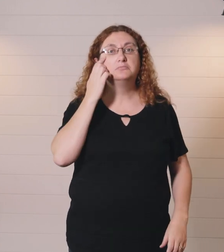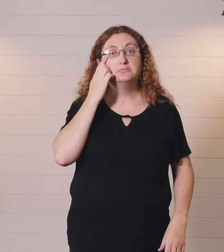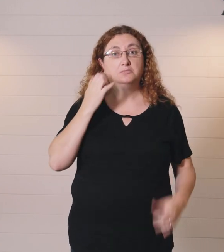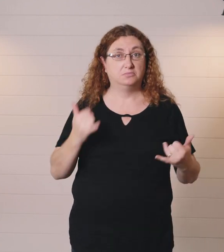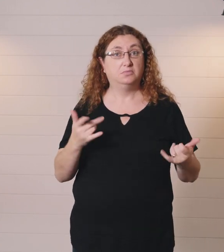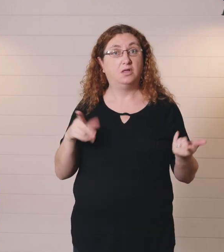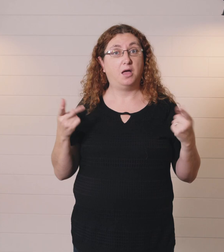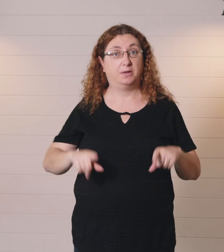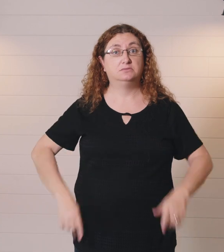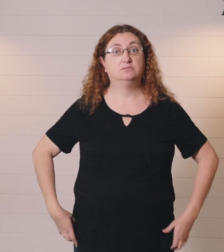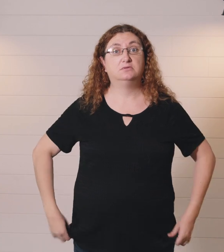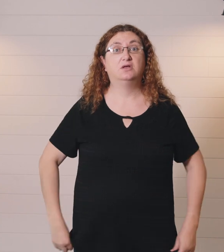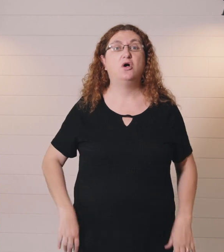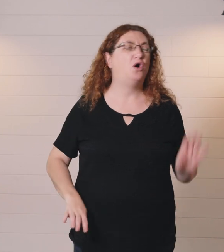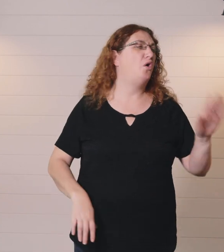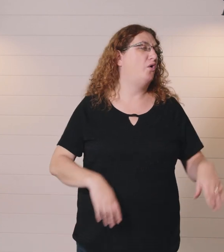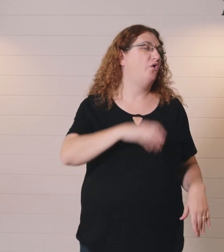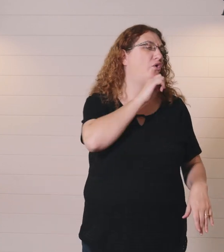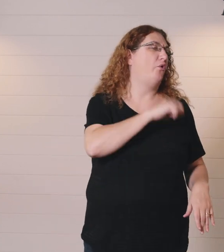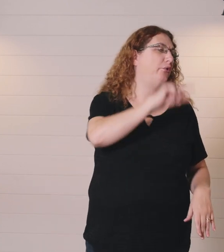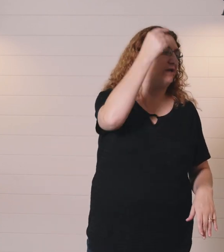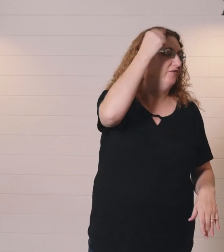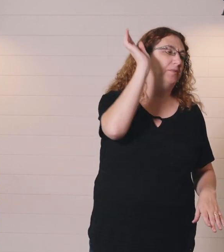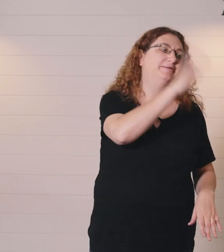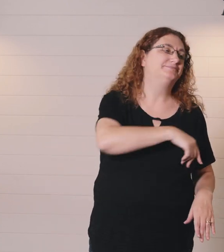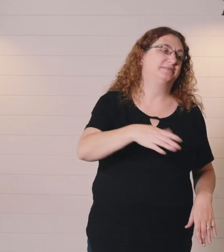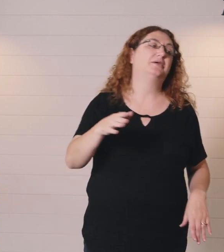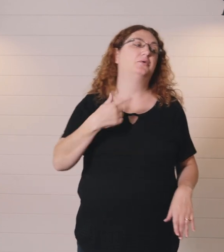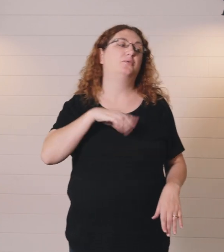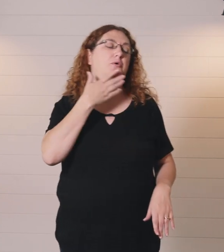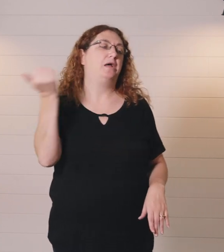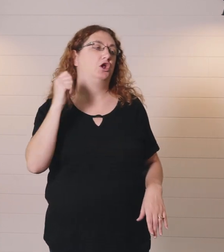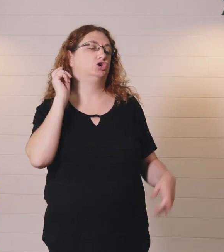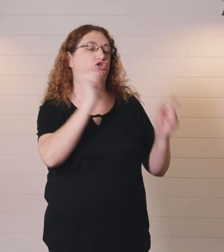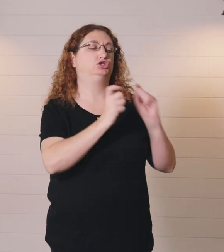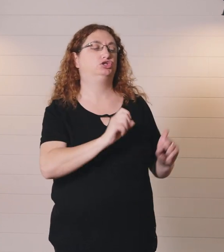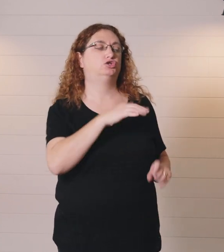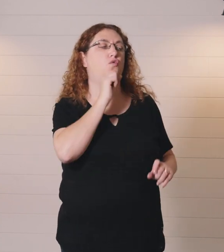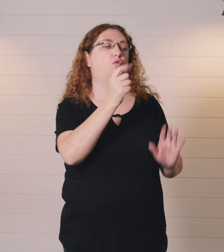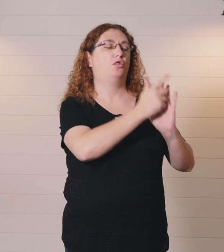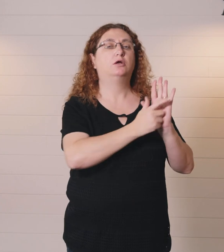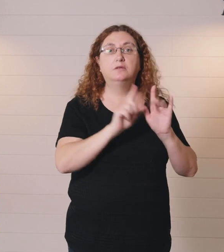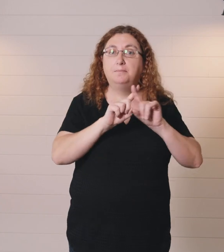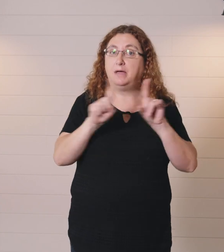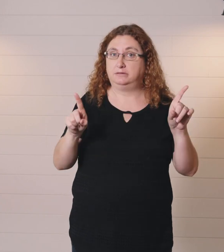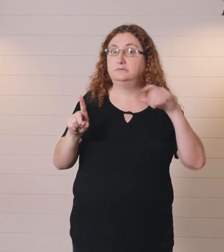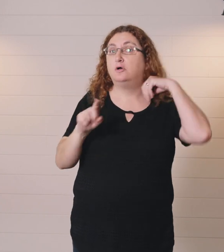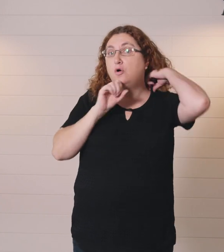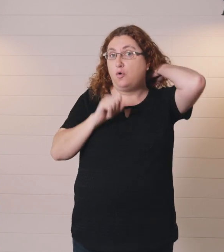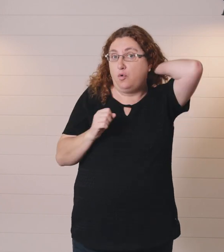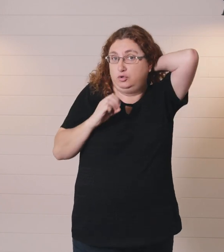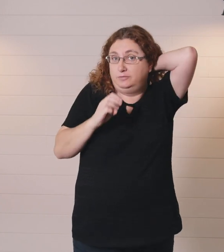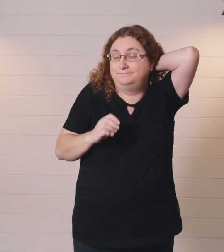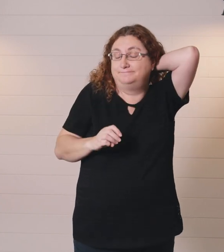give are orders to undo decisions of the previous regime. But in the Medo-Persian world, what the king